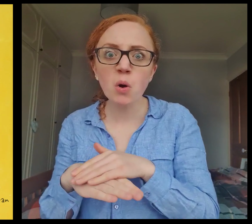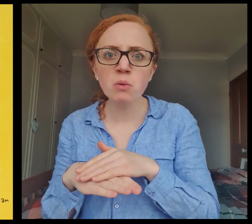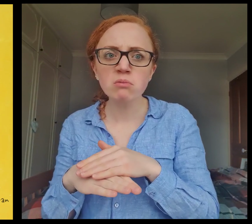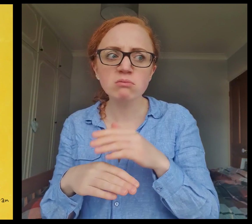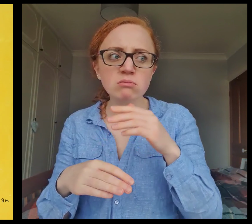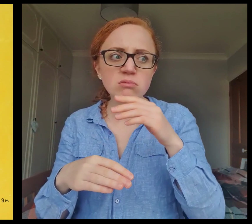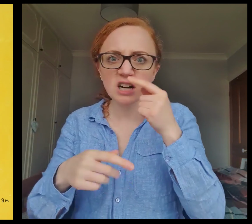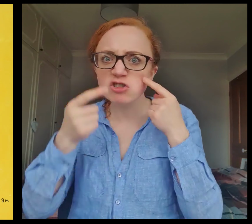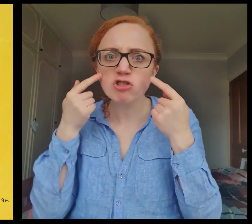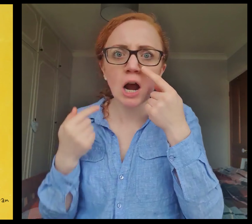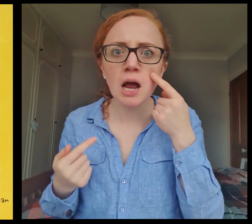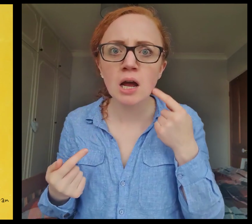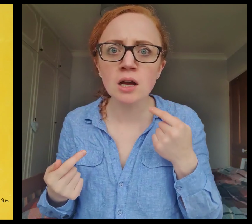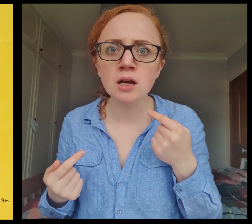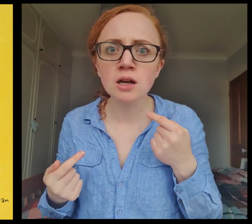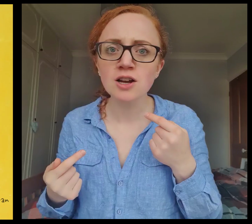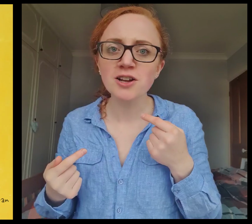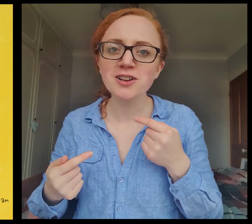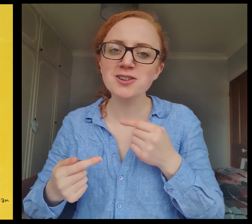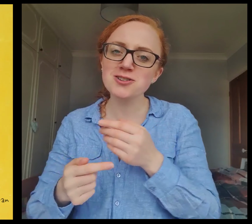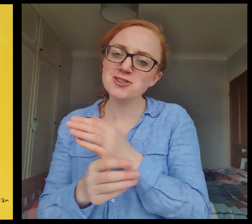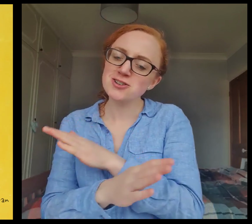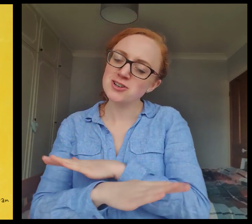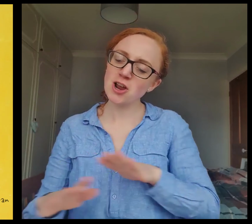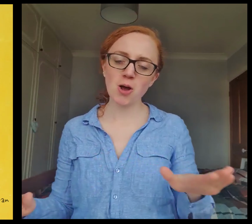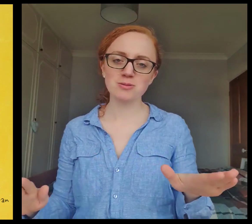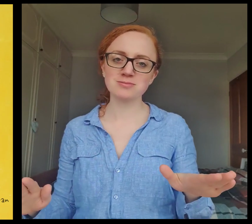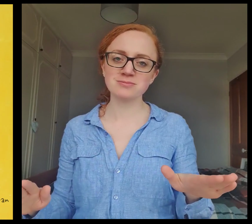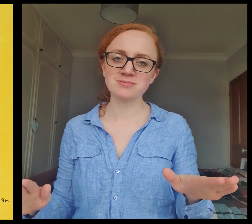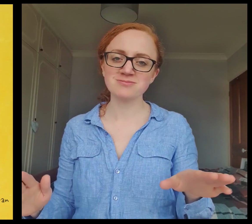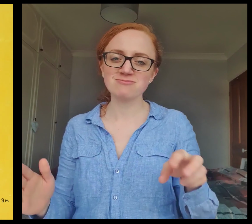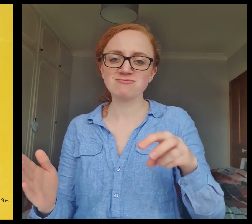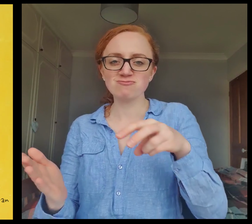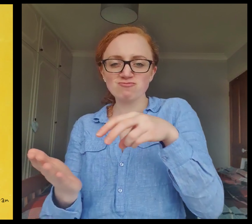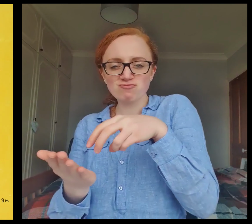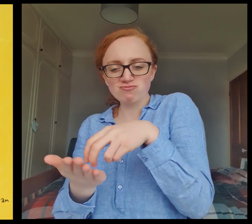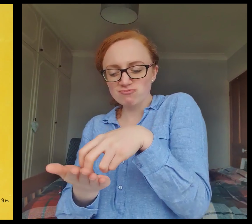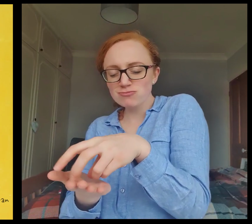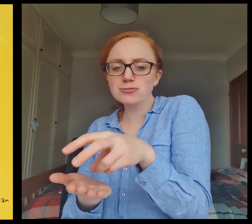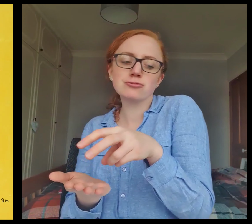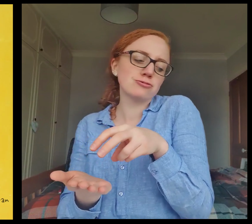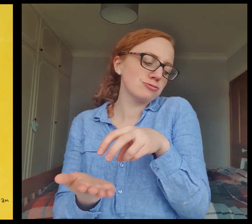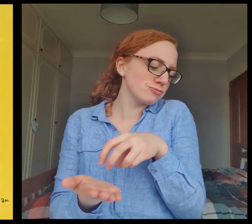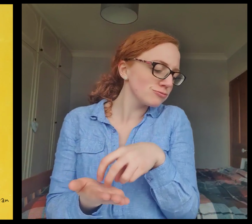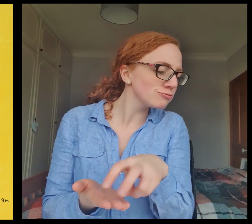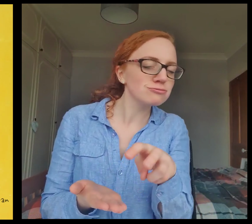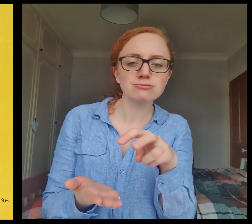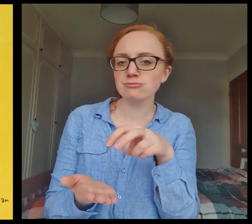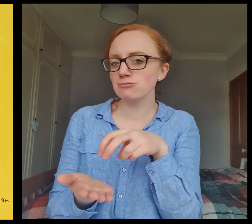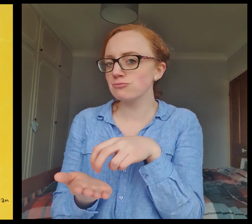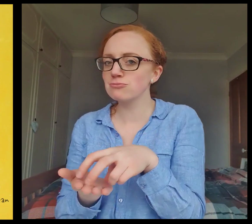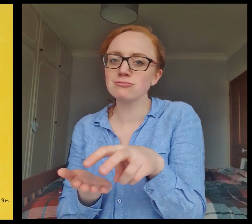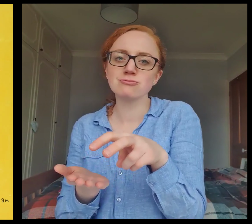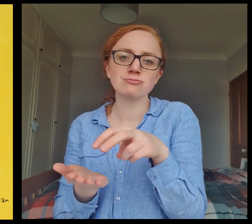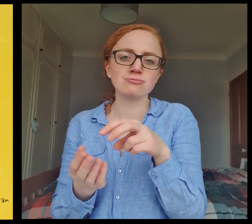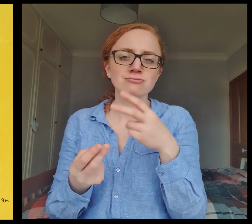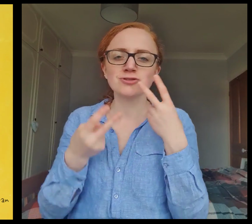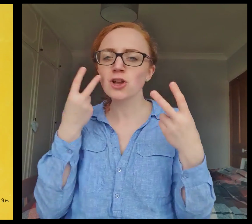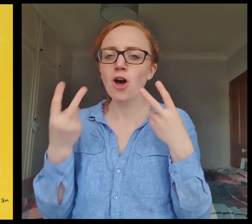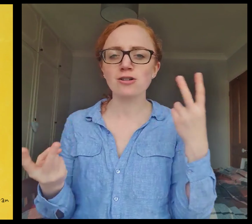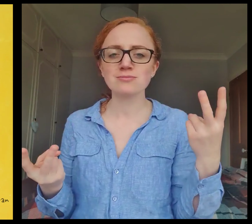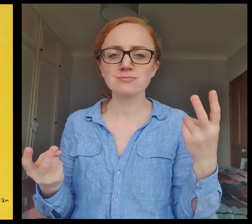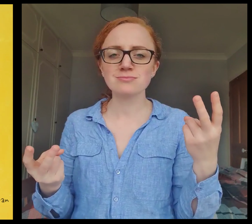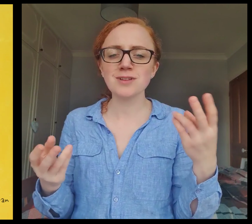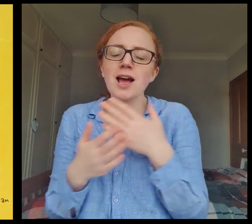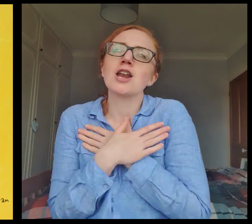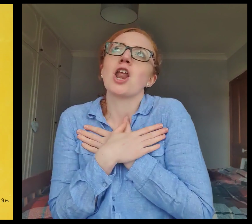he cry? Goodness no. He kept walking along and singing his song. I love